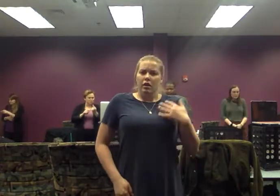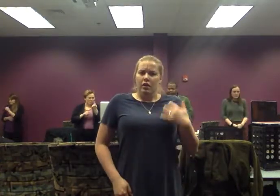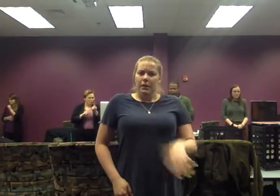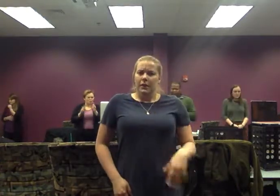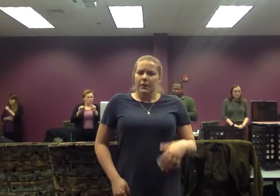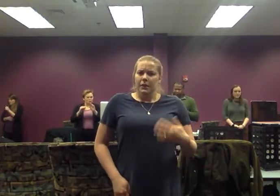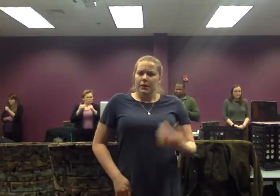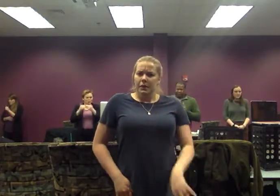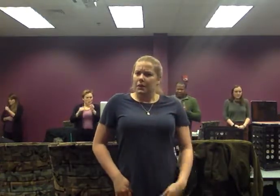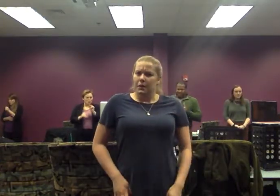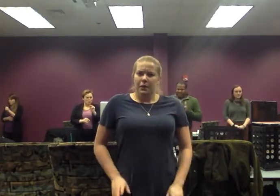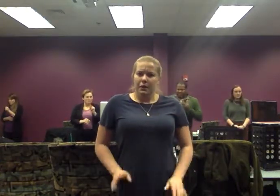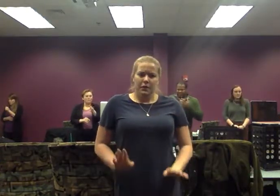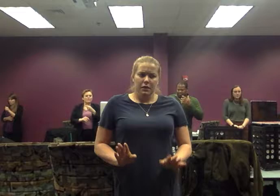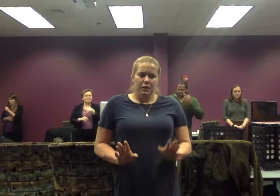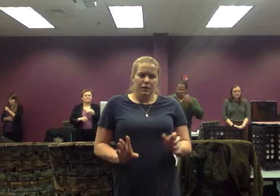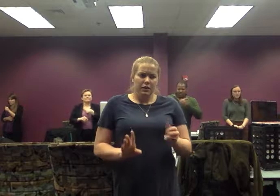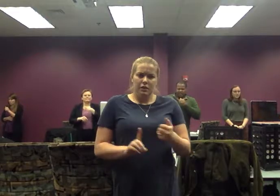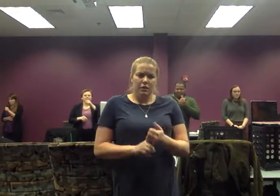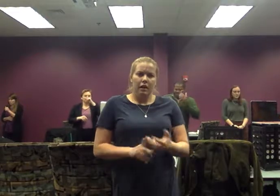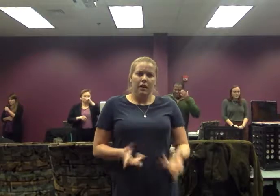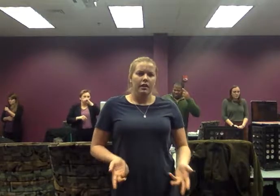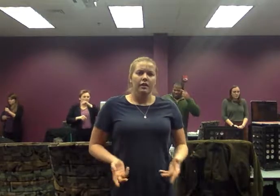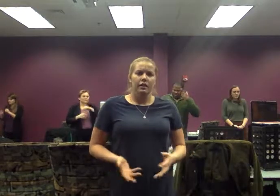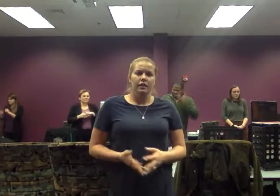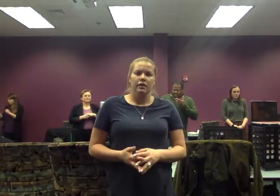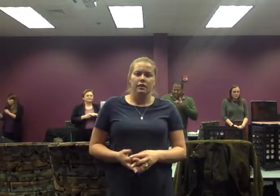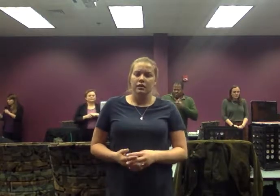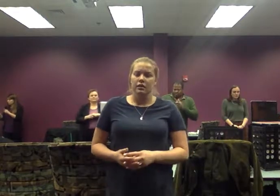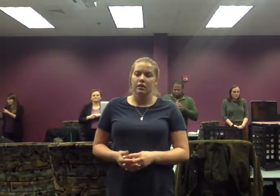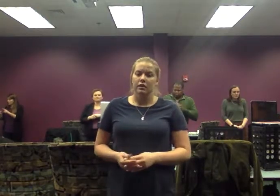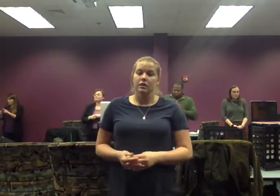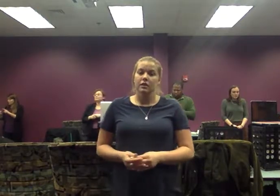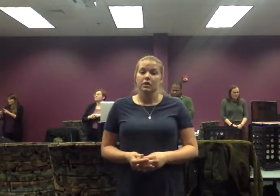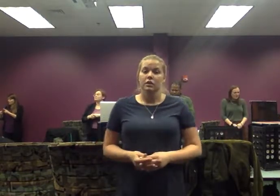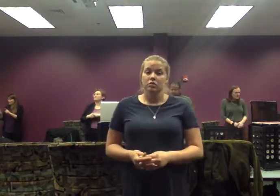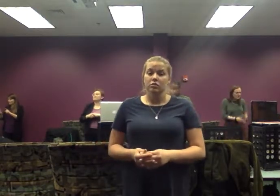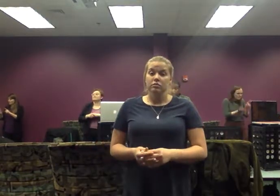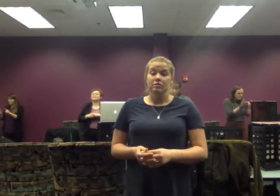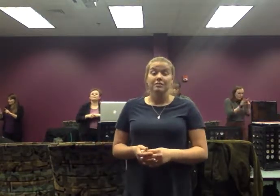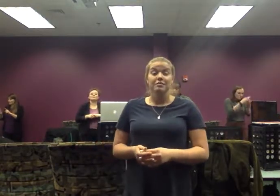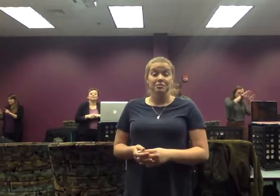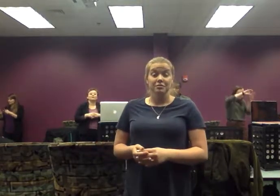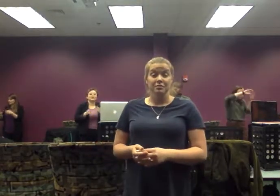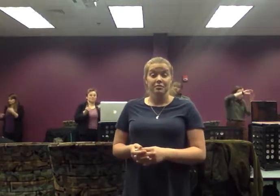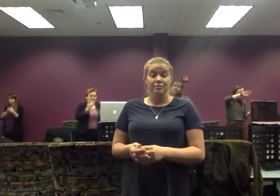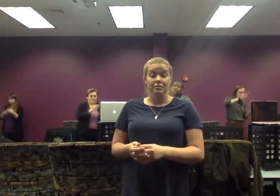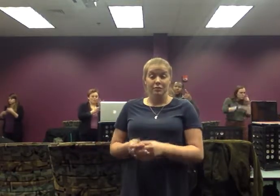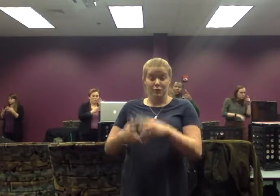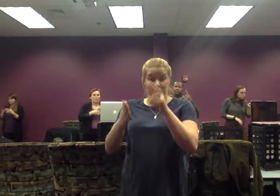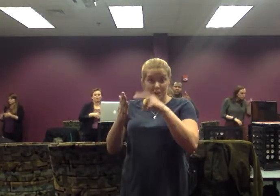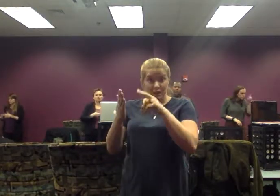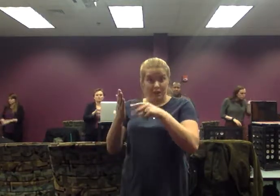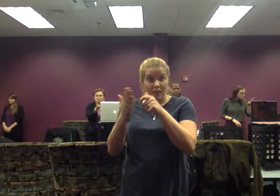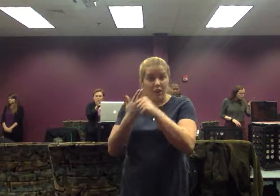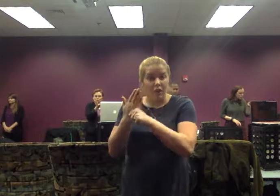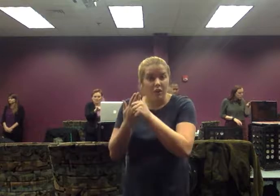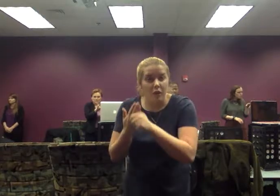You don't have to think about it anymore. But the editorial in this morning's Union Tribune